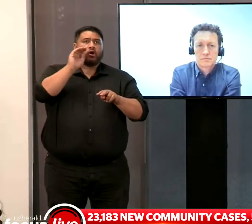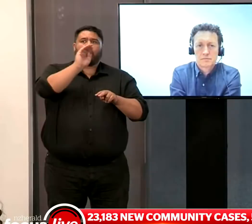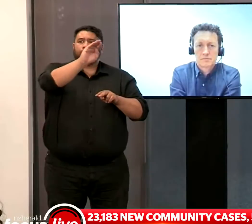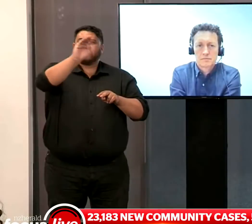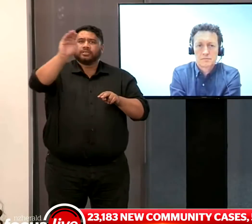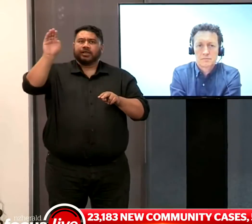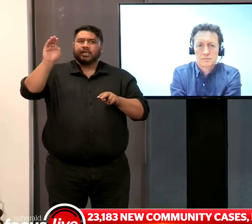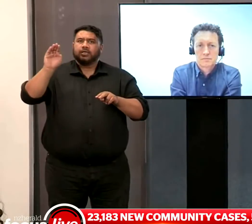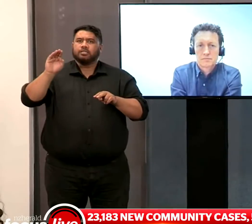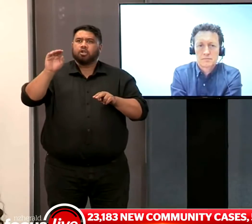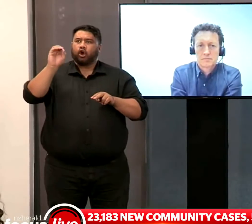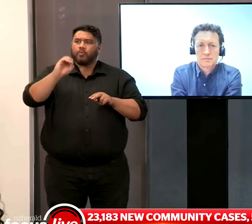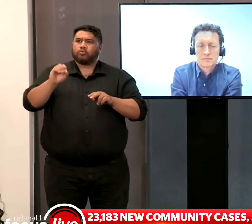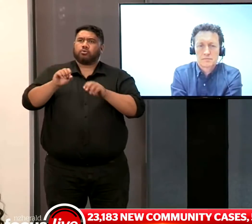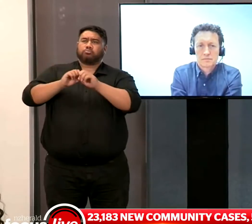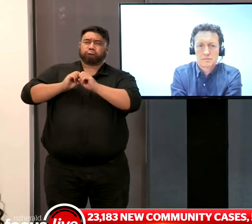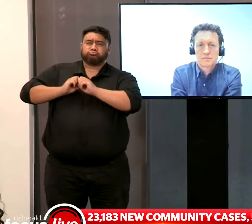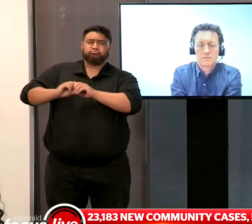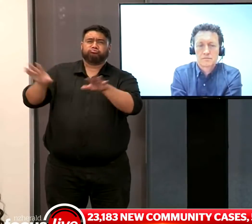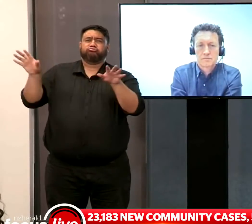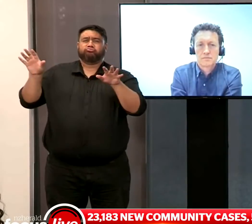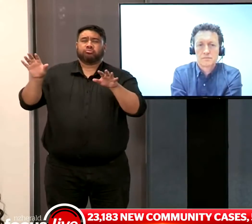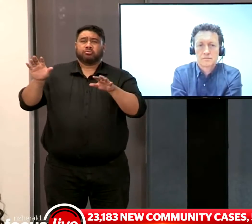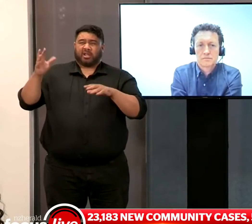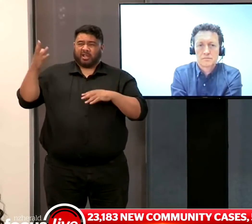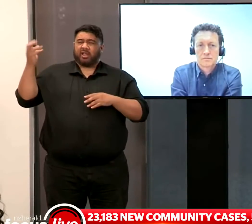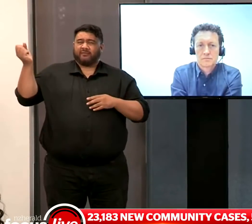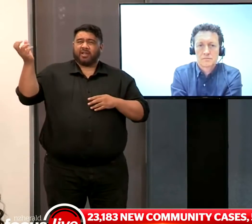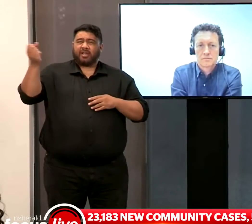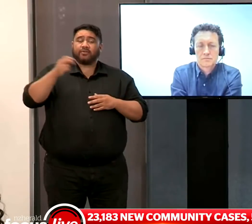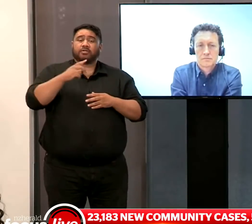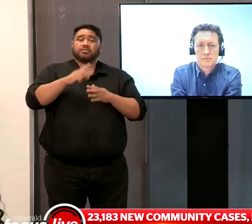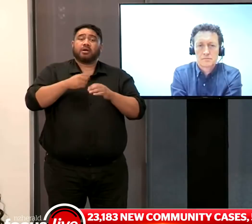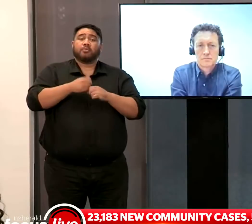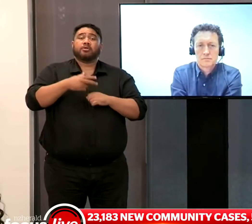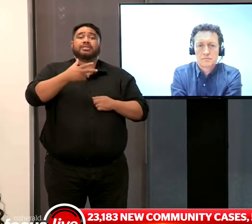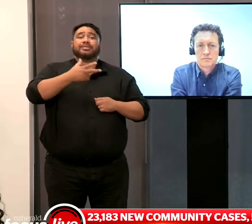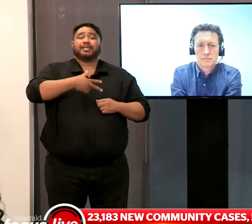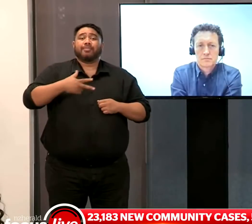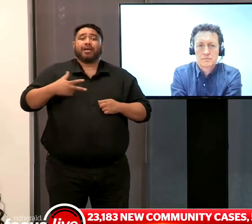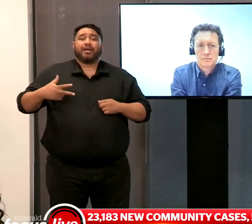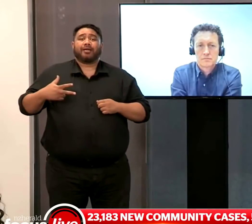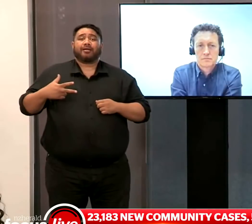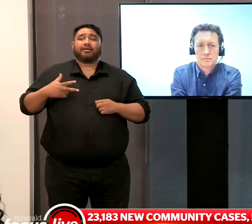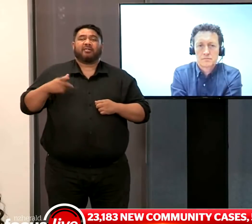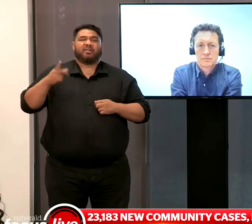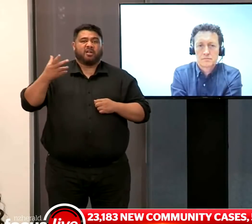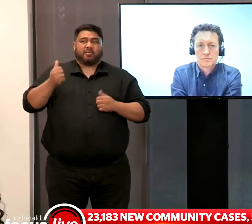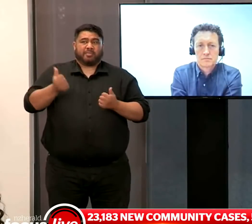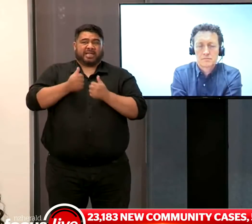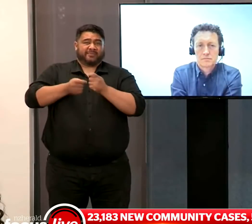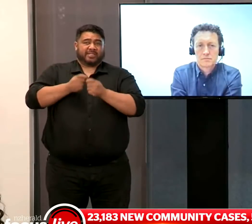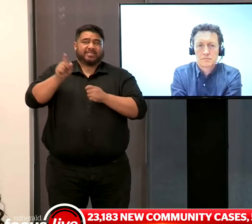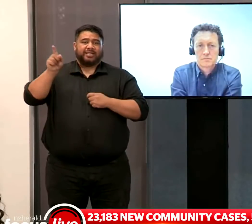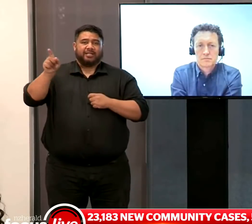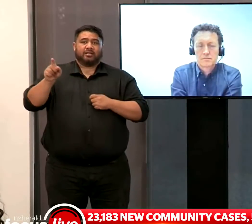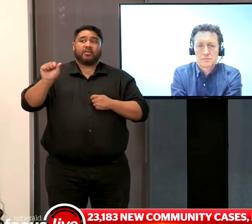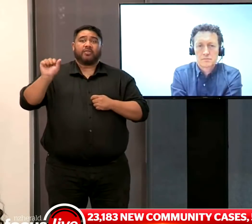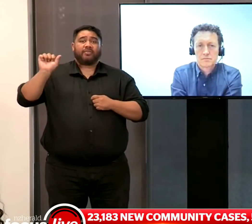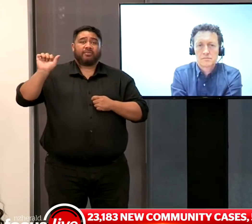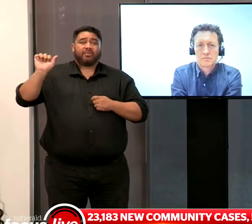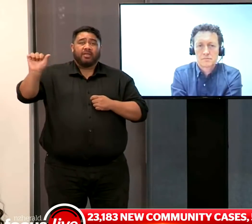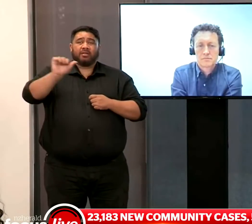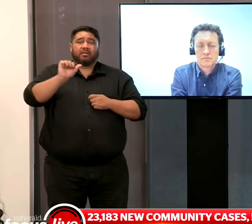big Omicron outbreaks ahead of us, and I look to Denmark because they do so much testing. Virtually all of